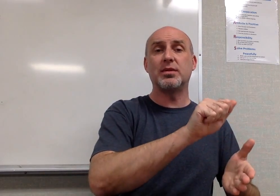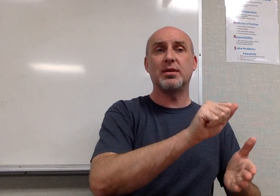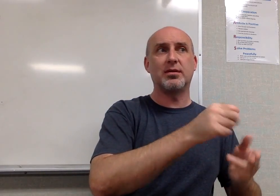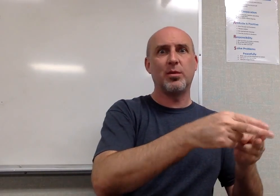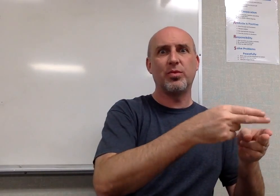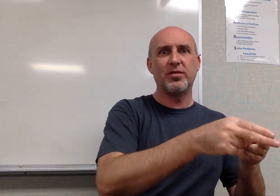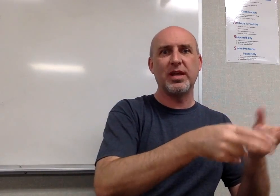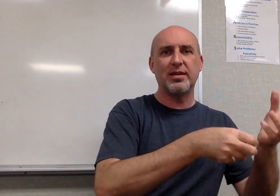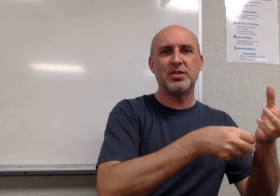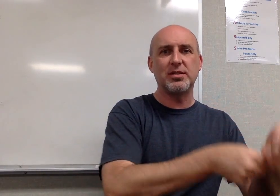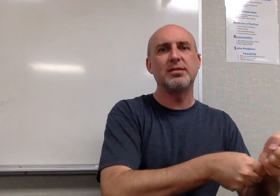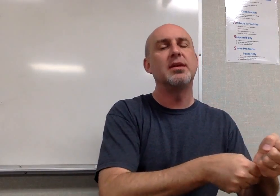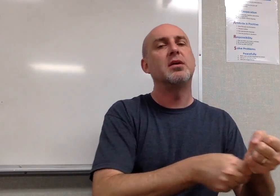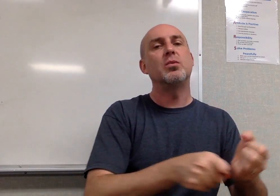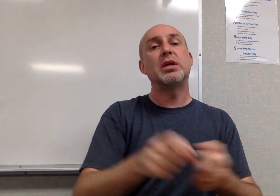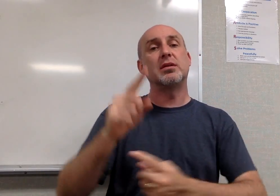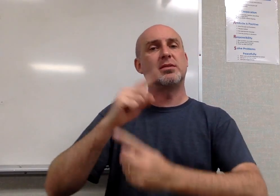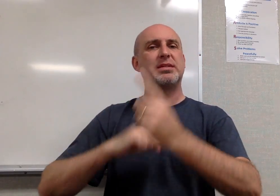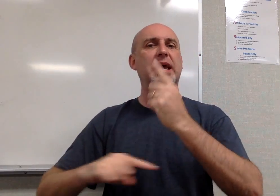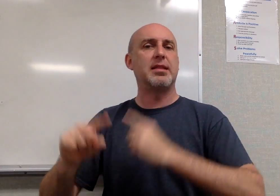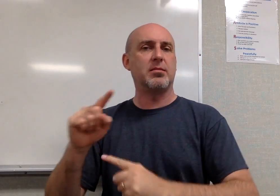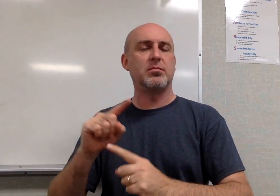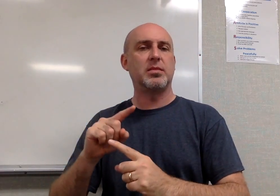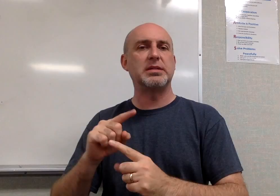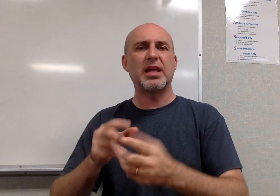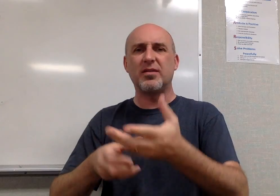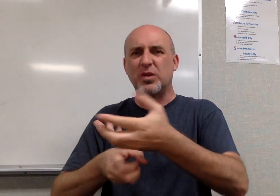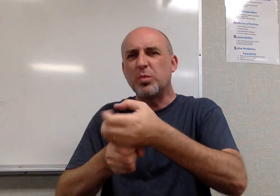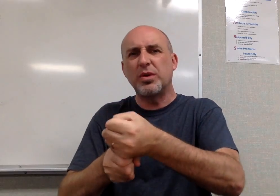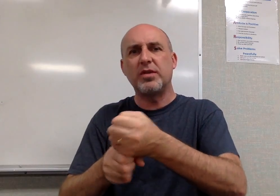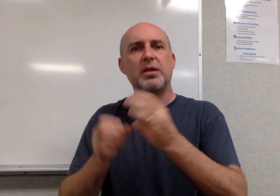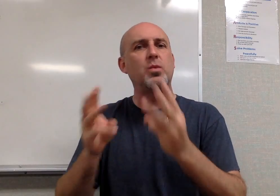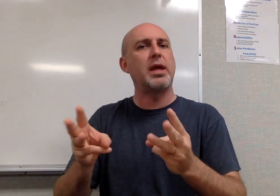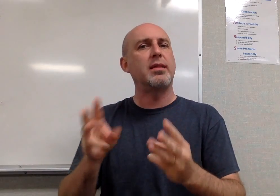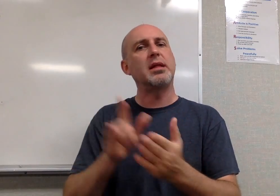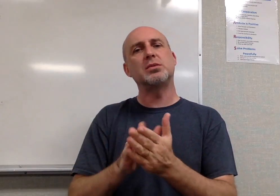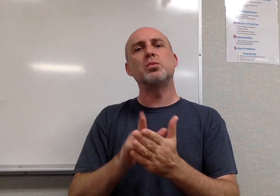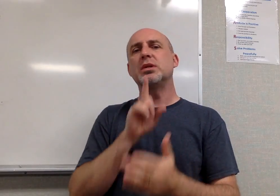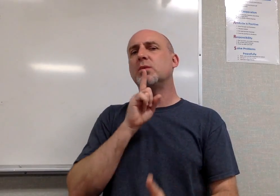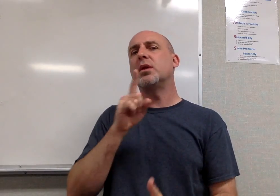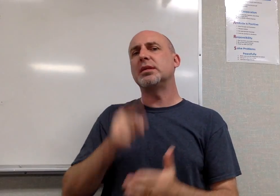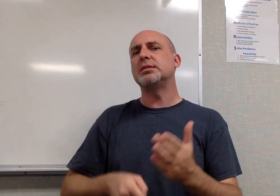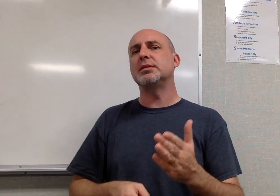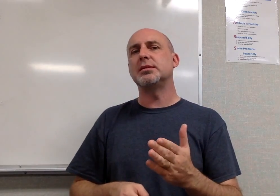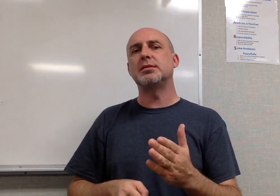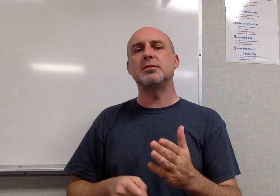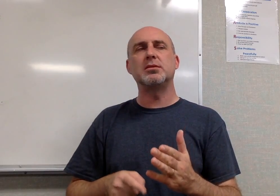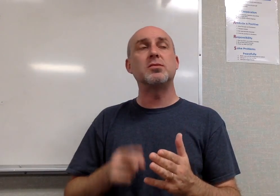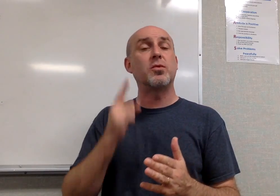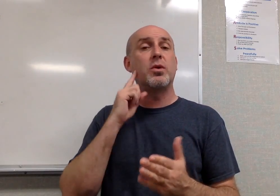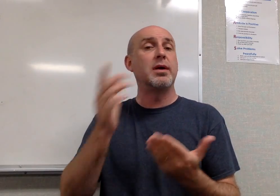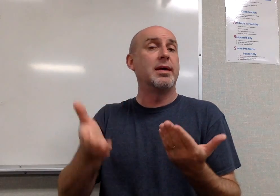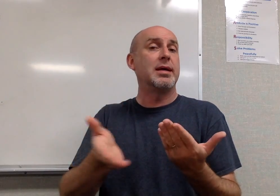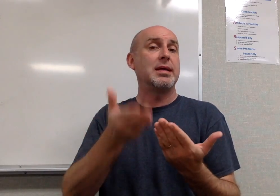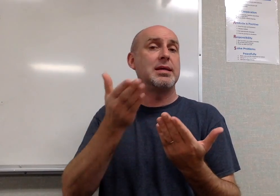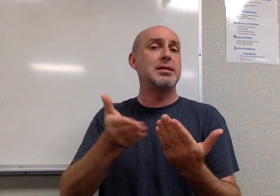an abbreviation. We can also sign them as kind of an abbreviated way, and that's really what this is. It's just for ease